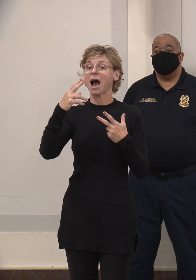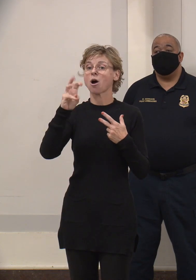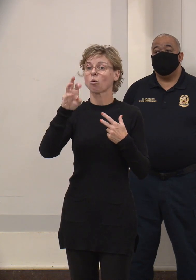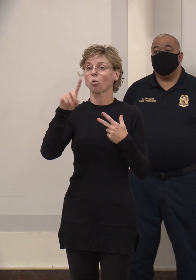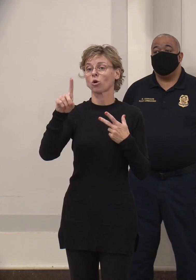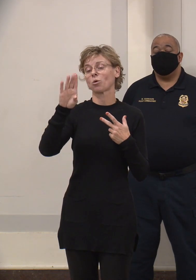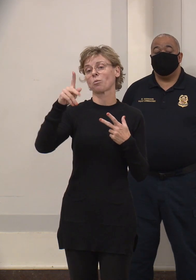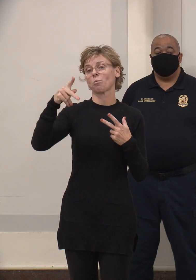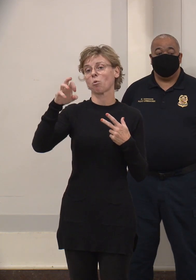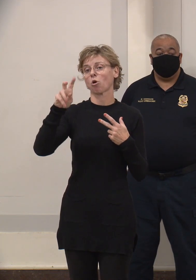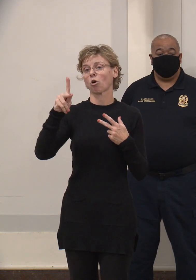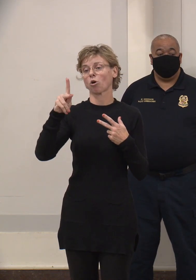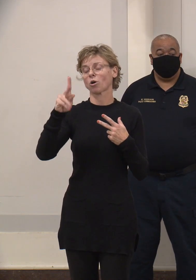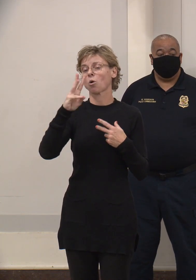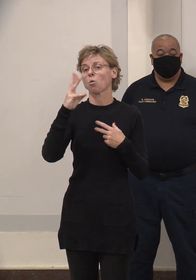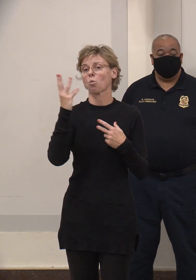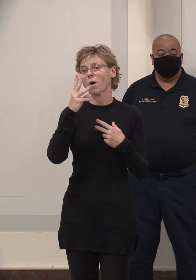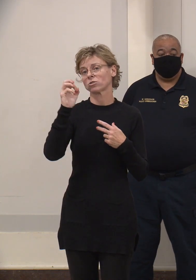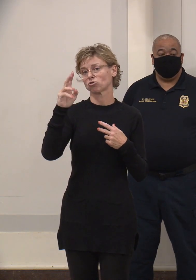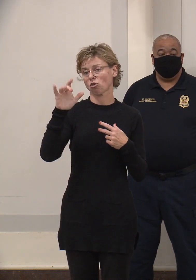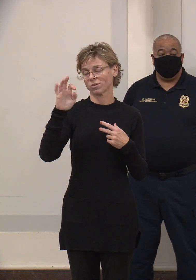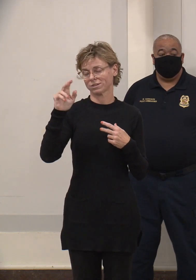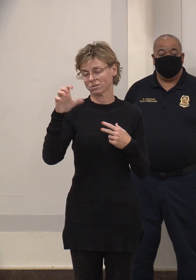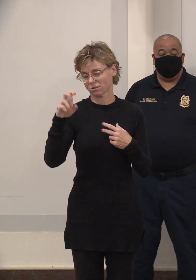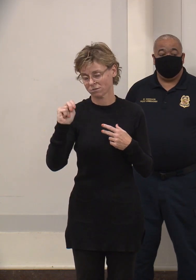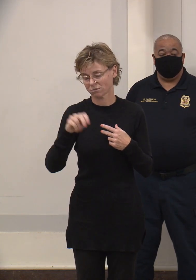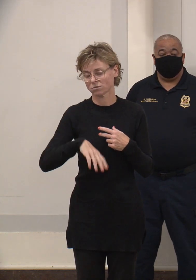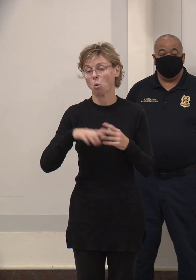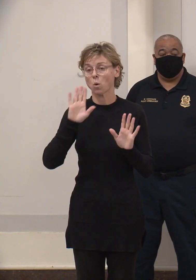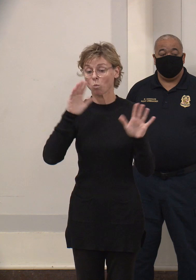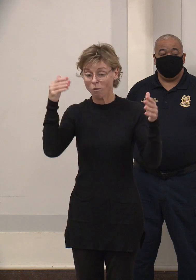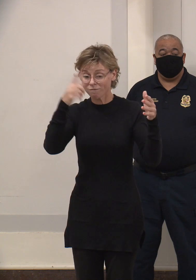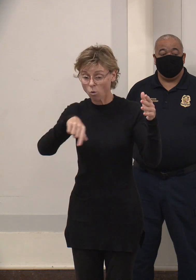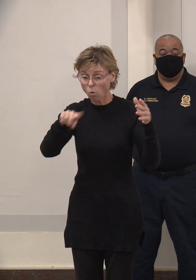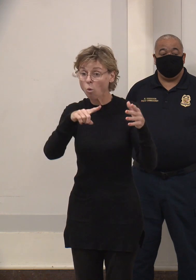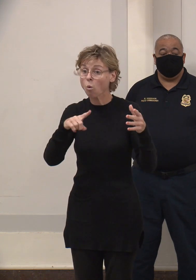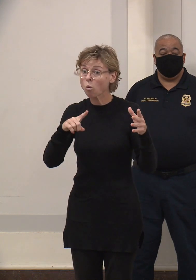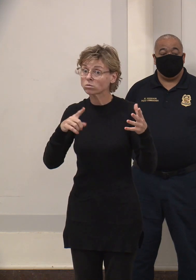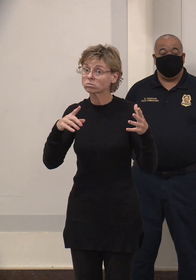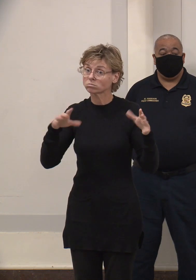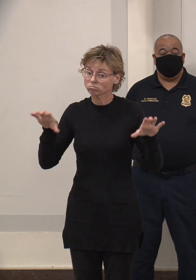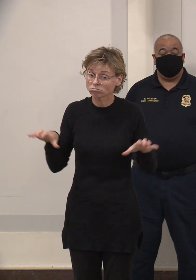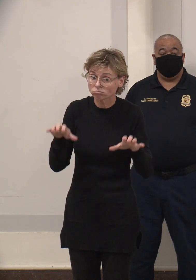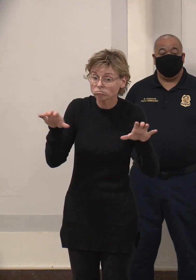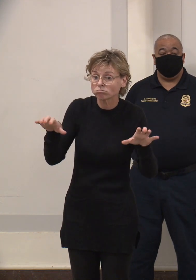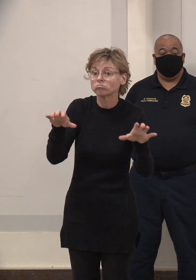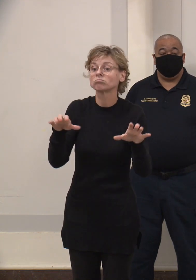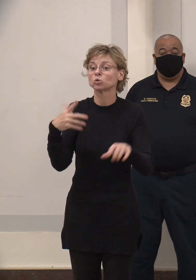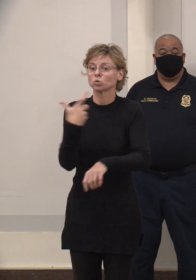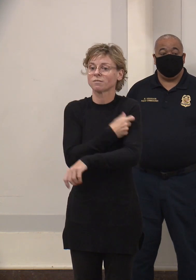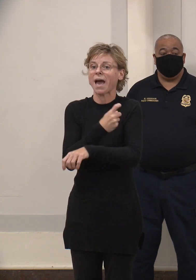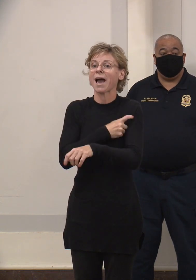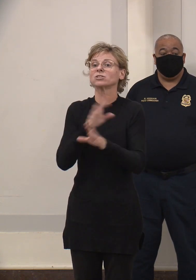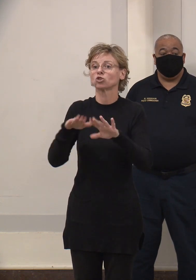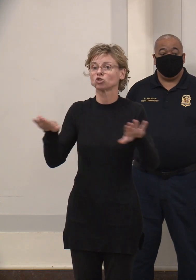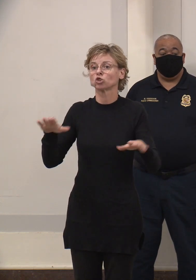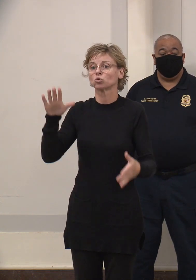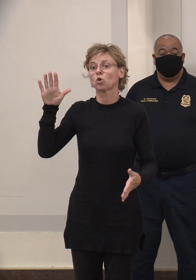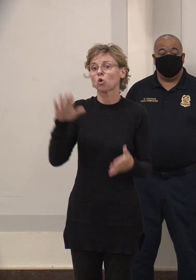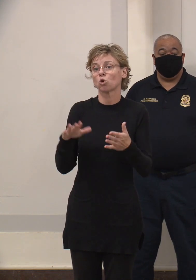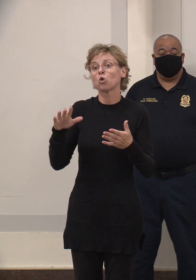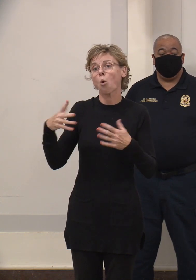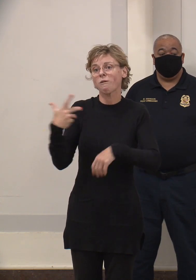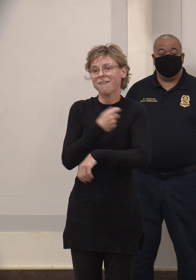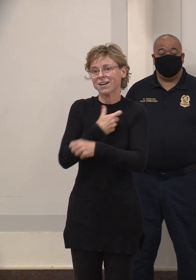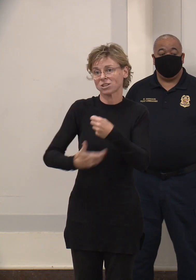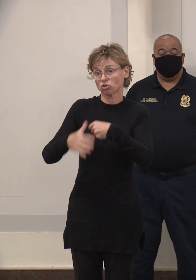Arlington. We will continue to focus our efforts on vaccinating children and families in our low vaccination coverage neighborhoods.